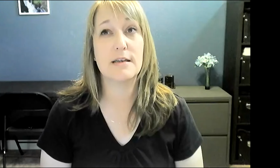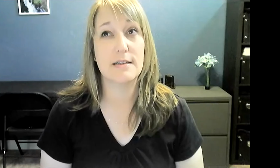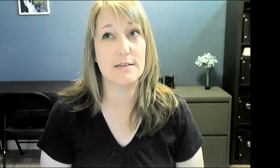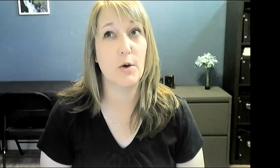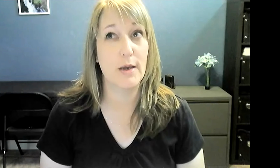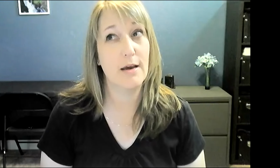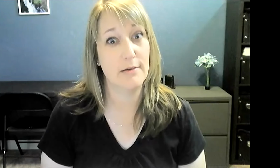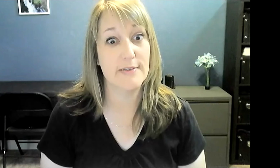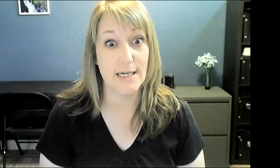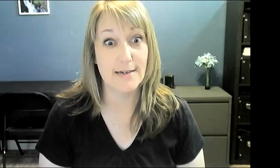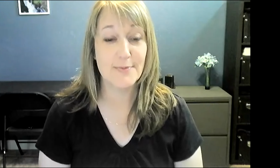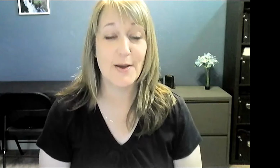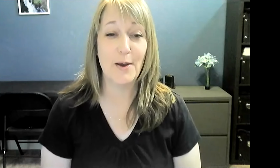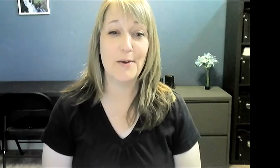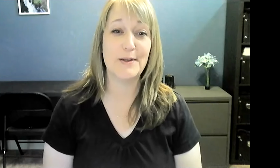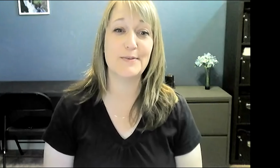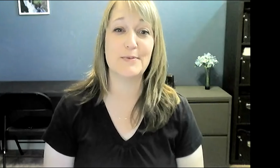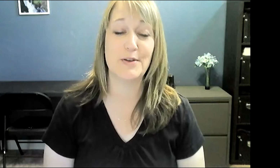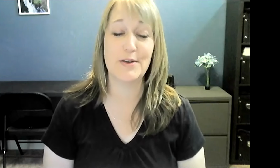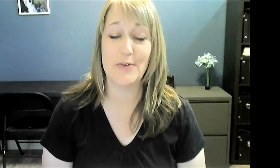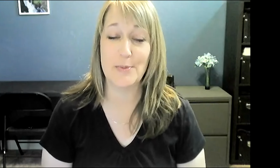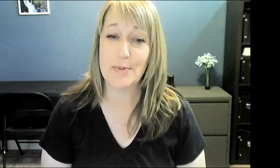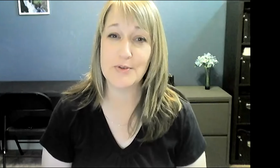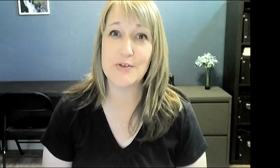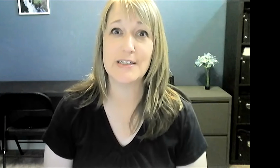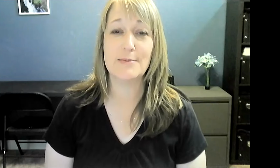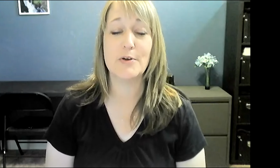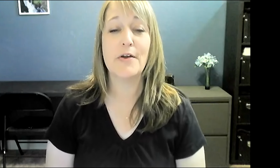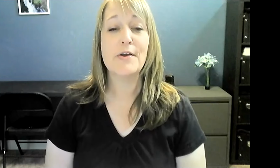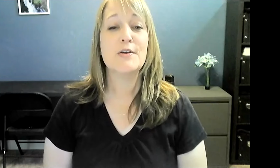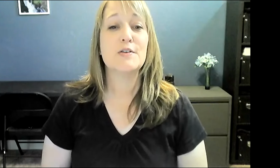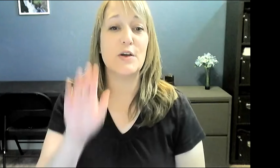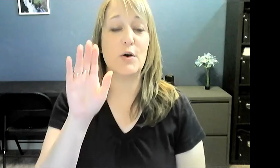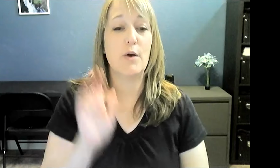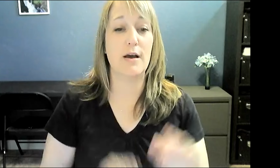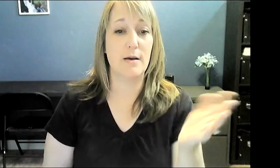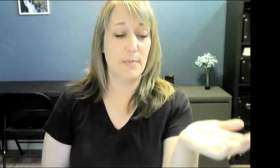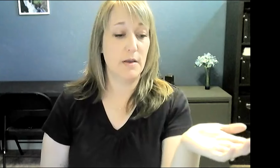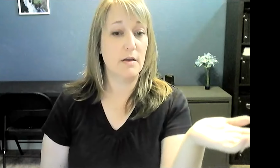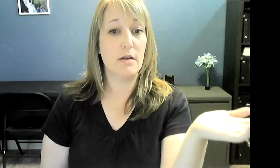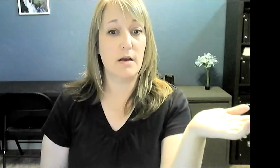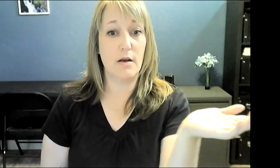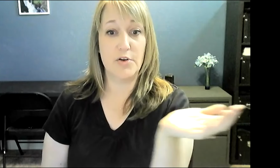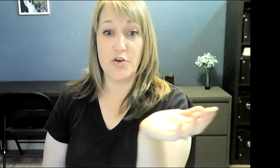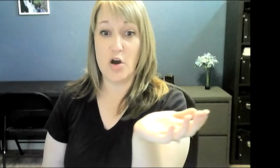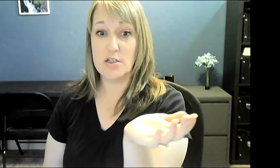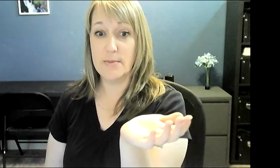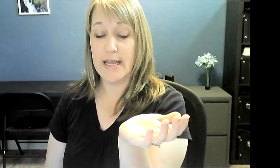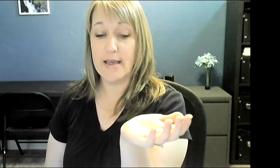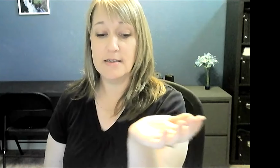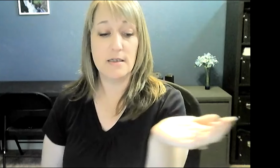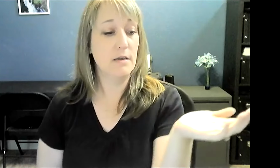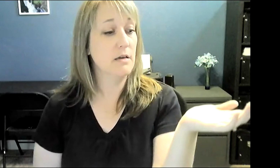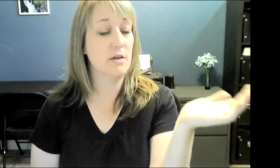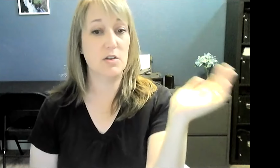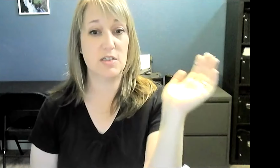is going out of style. Not very many people do that anymore. So on your non-dominant hand, you just kind of